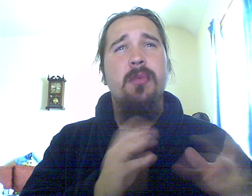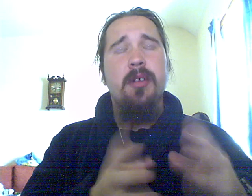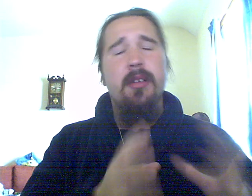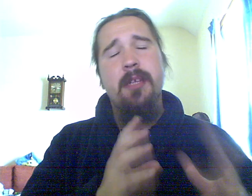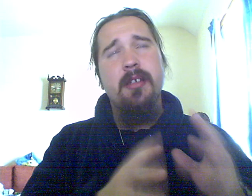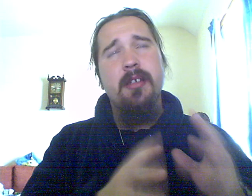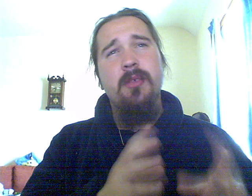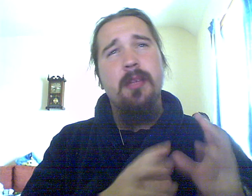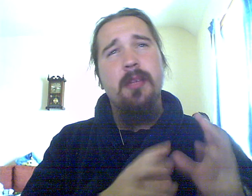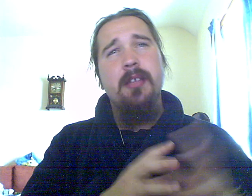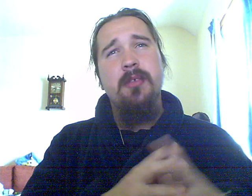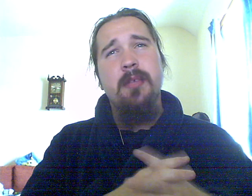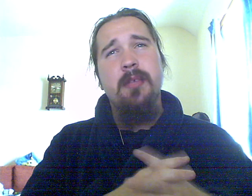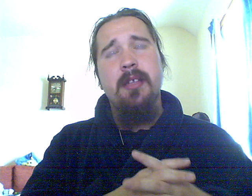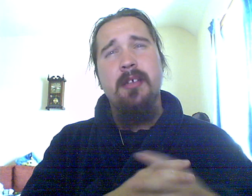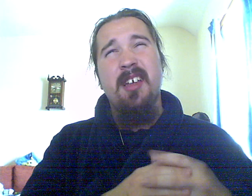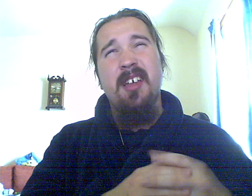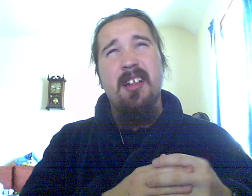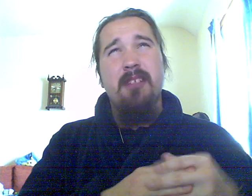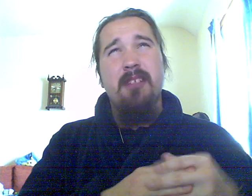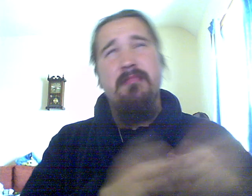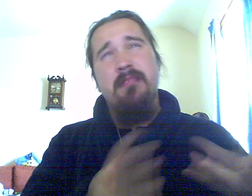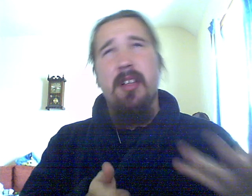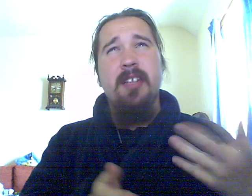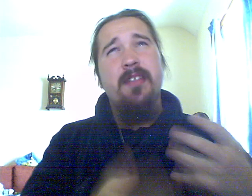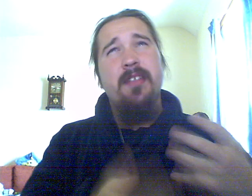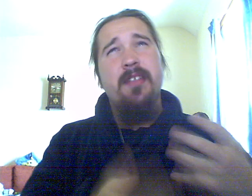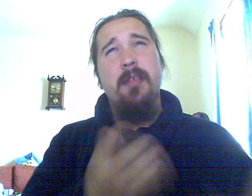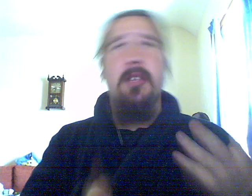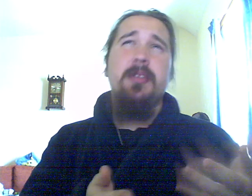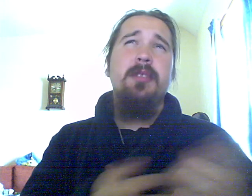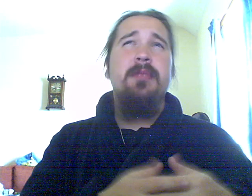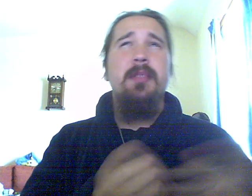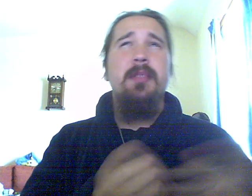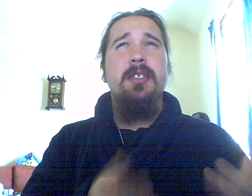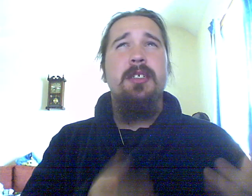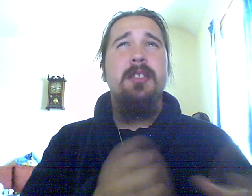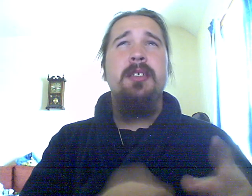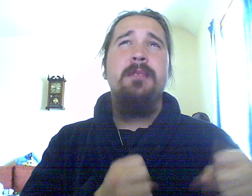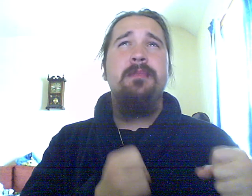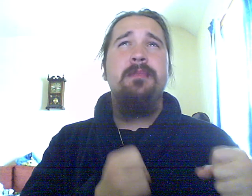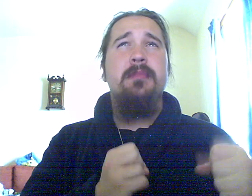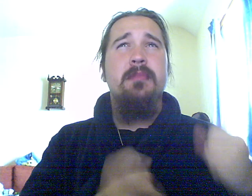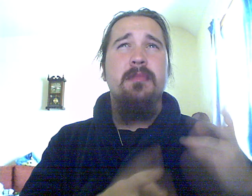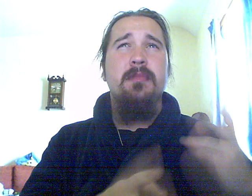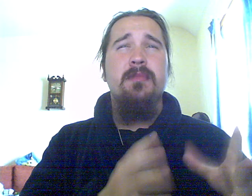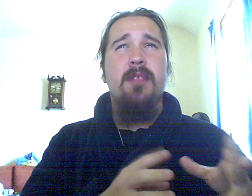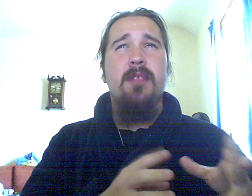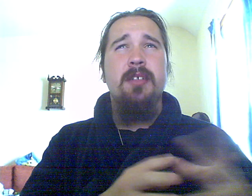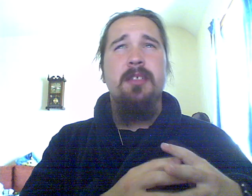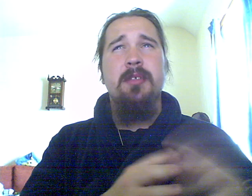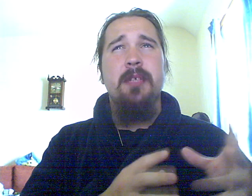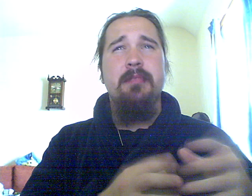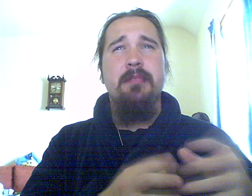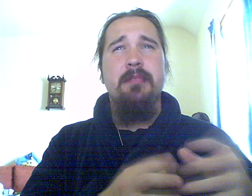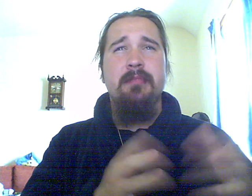What are the bad things? What are the bad things? What are the bad things? Plot lines fairly predictable, a little bit cheesy. Relationships are a bit